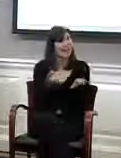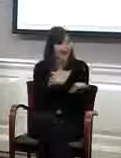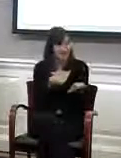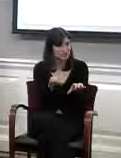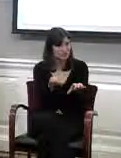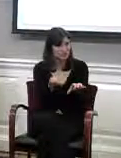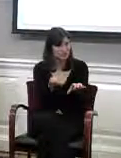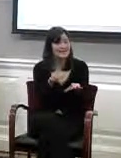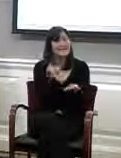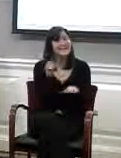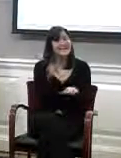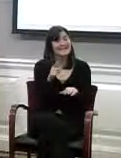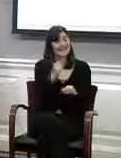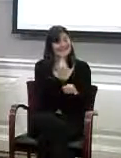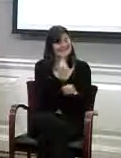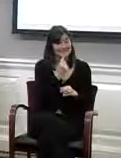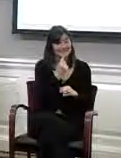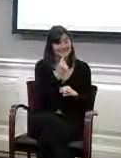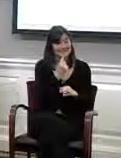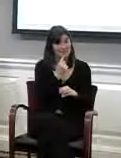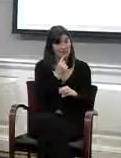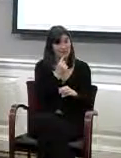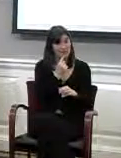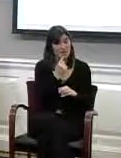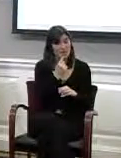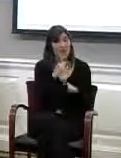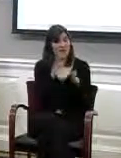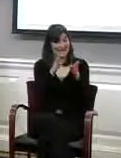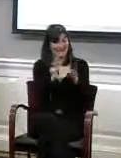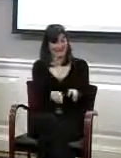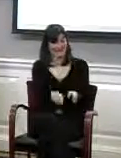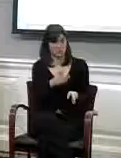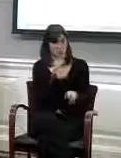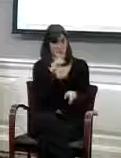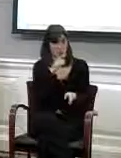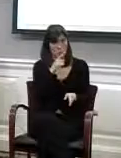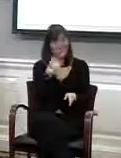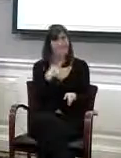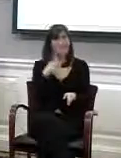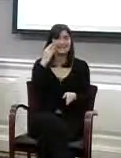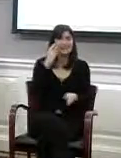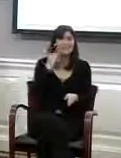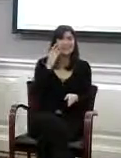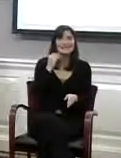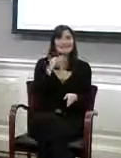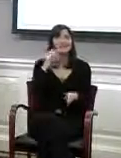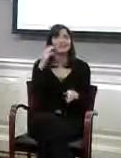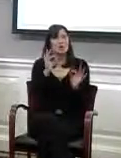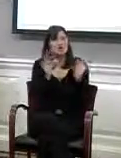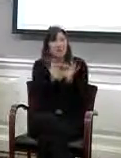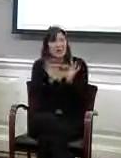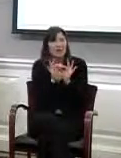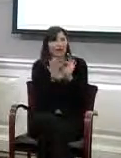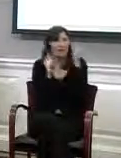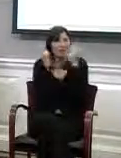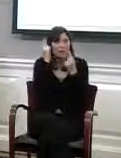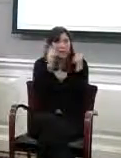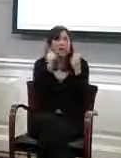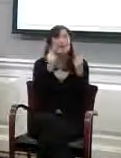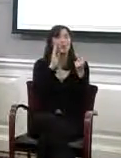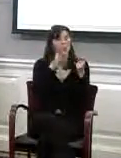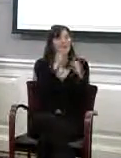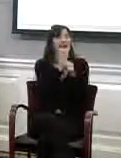whereby an individual, through experience, critical reflection, and rational discourse, has a meaning structure